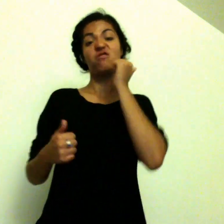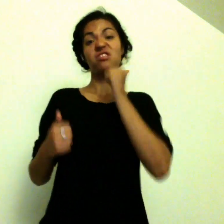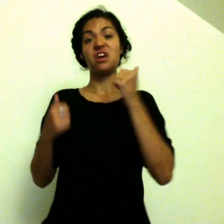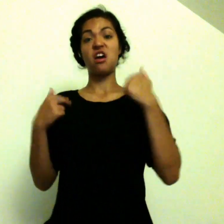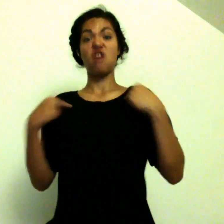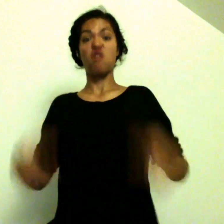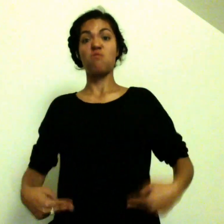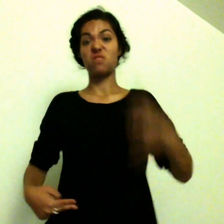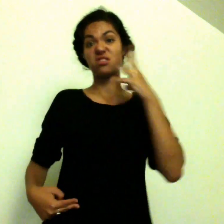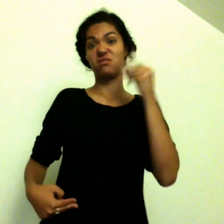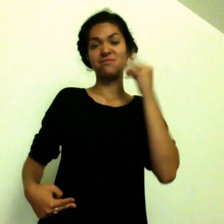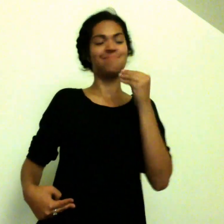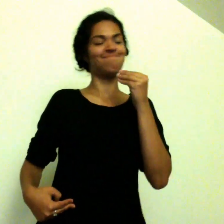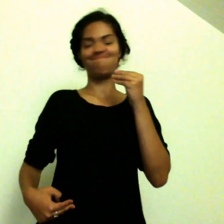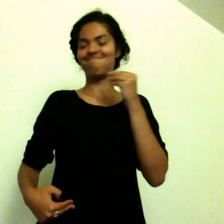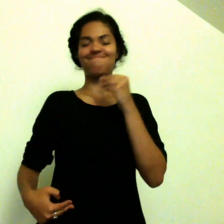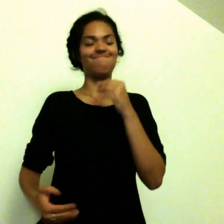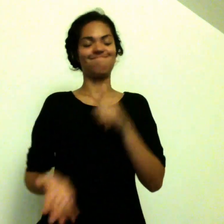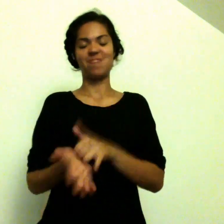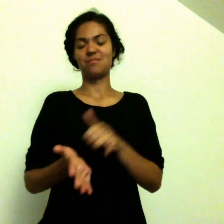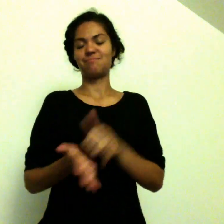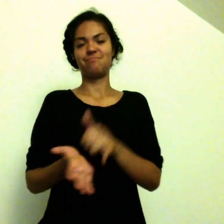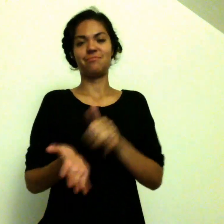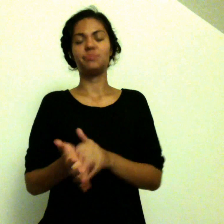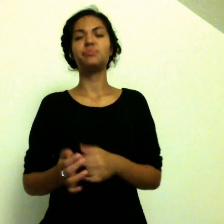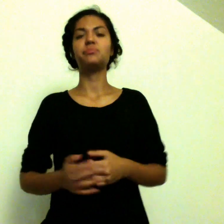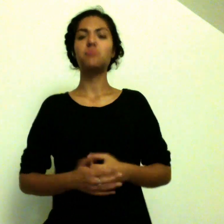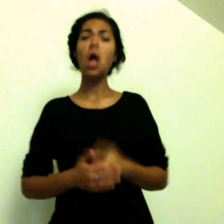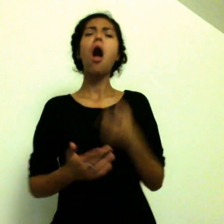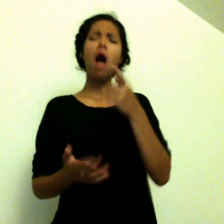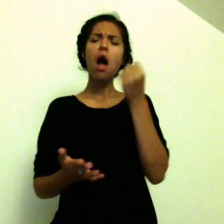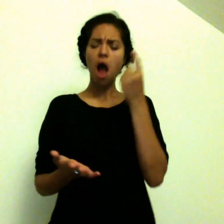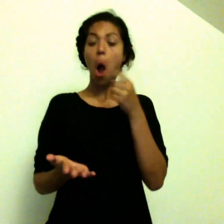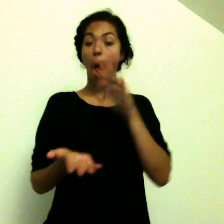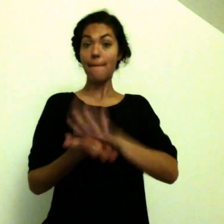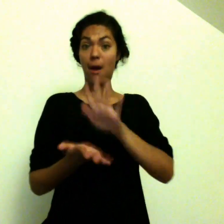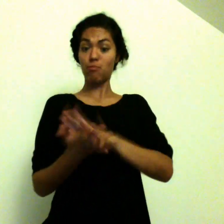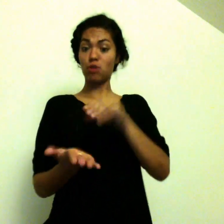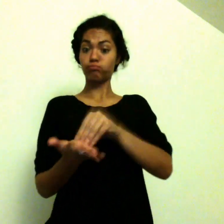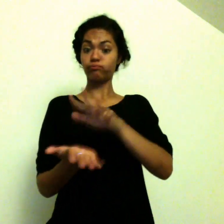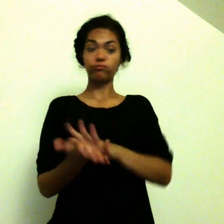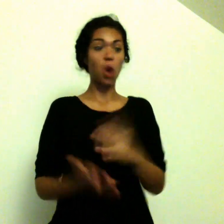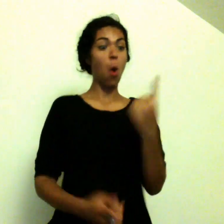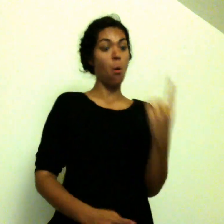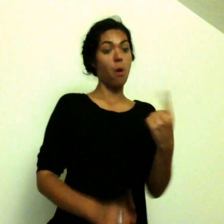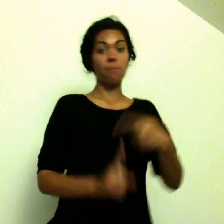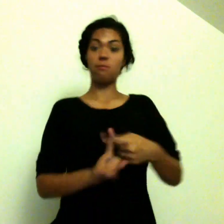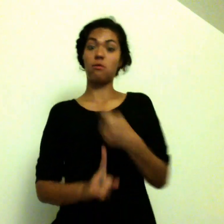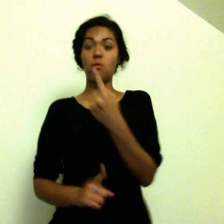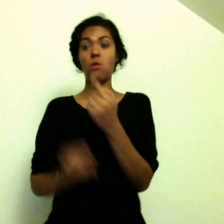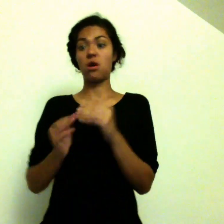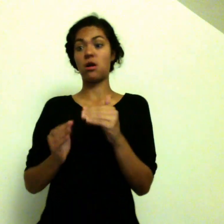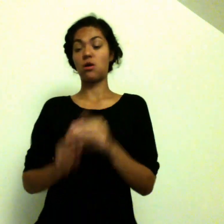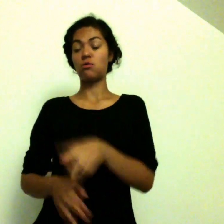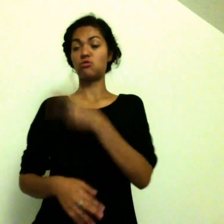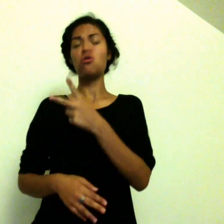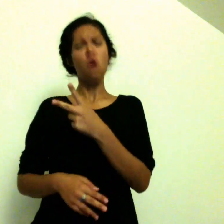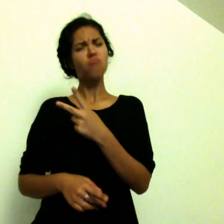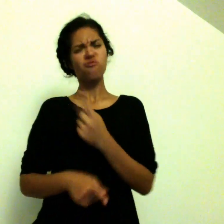2 are 4, a sense in which many other propositions of this kind are partly, if not wholly, true. It is